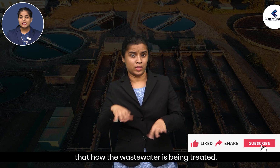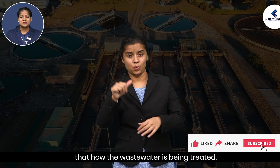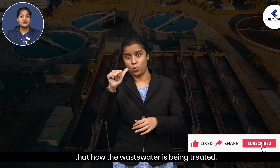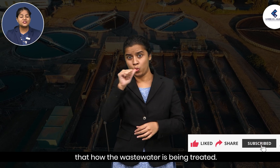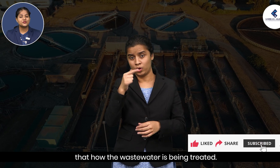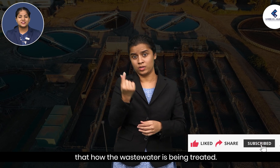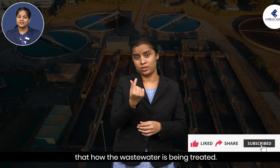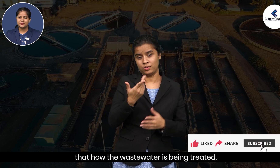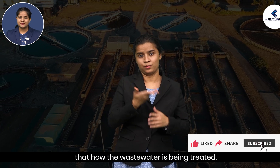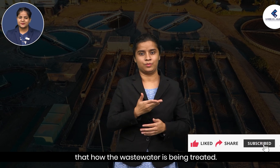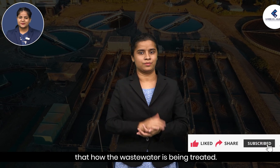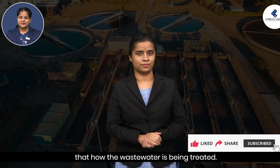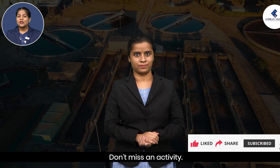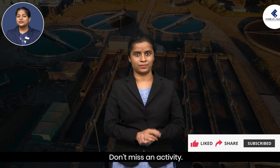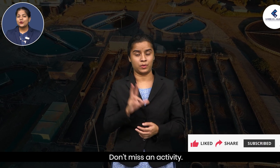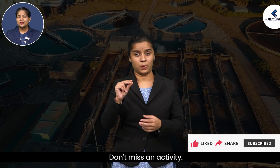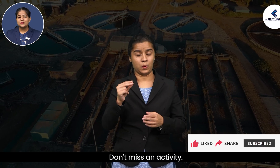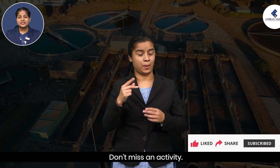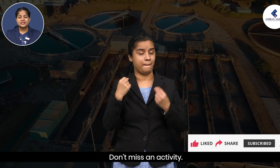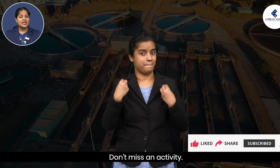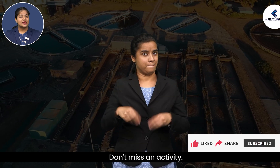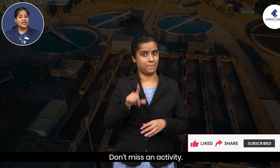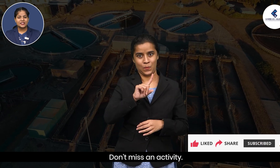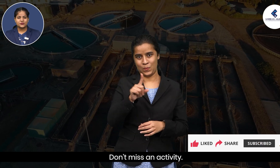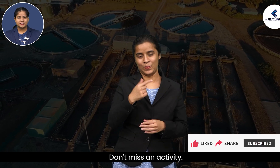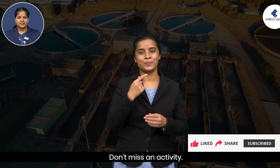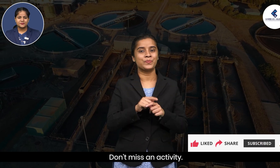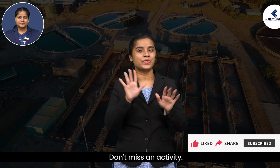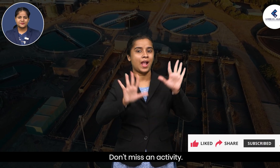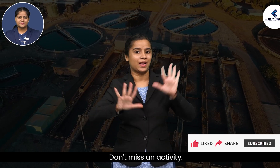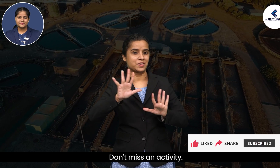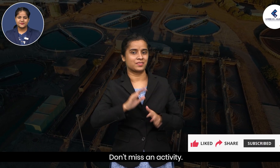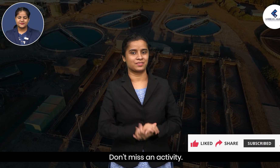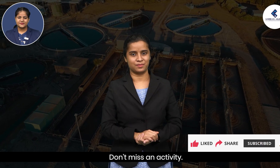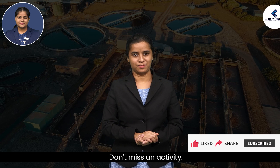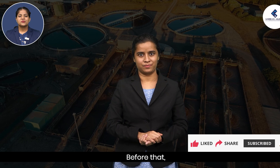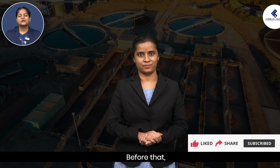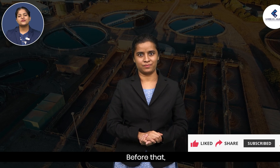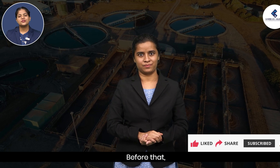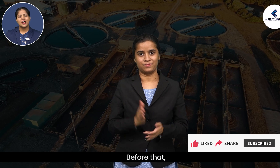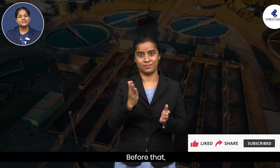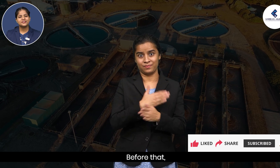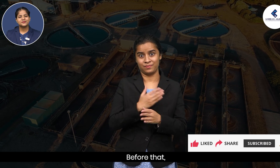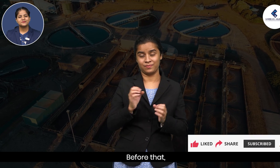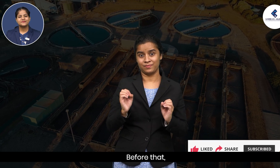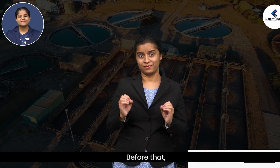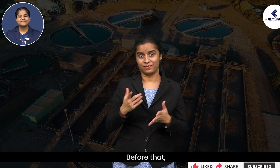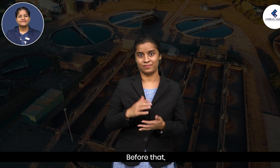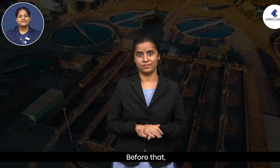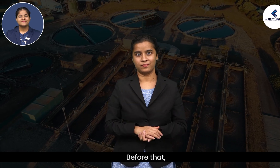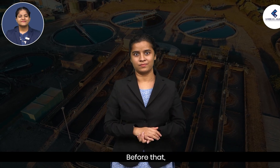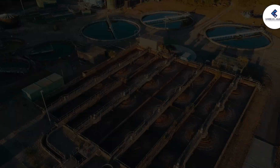wastewater is being treated. Don't miss an activity. Before that,